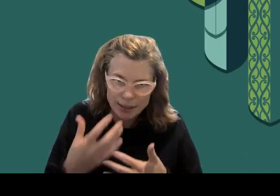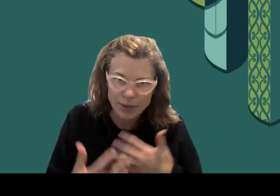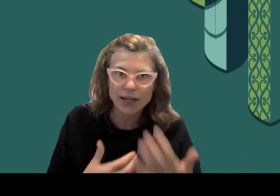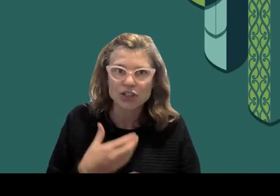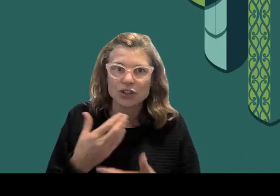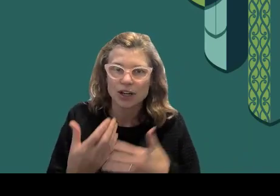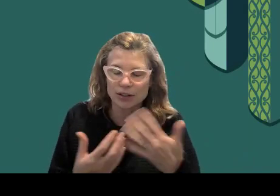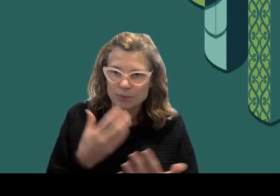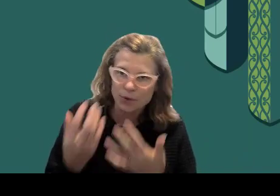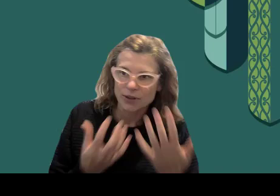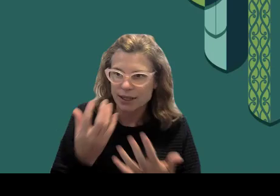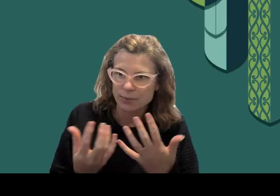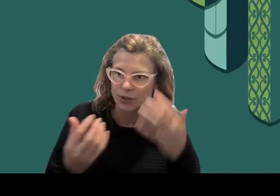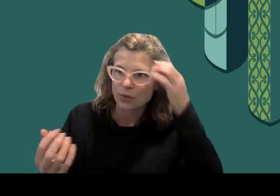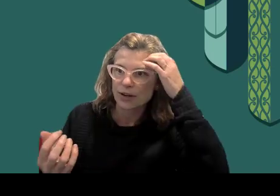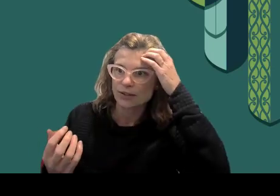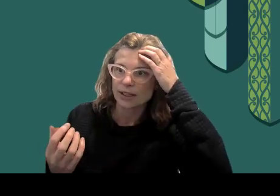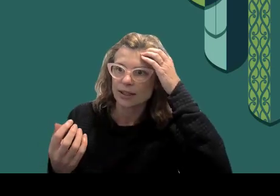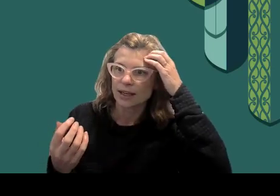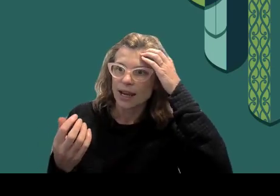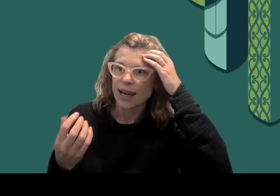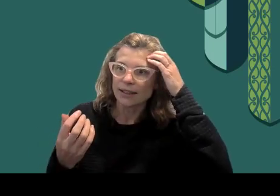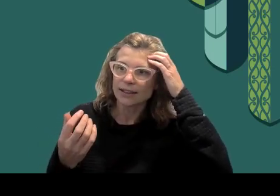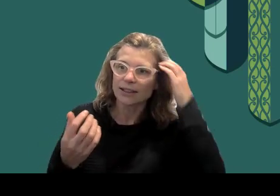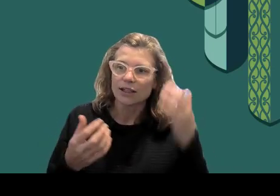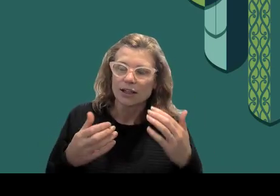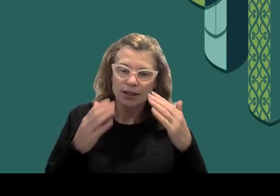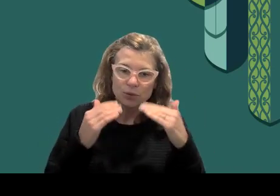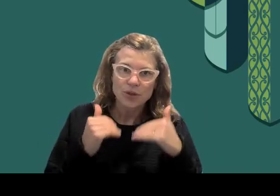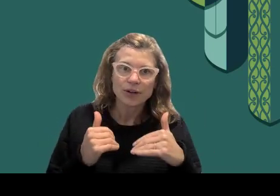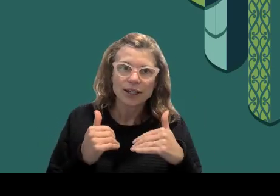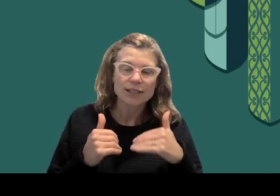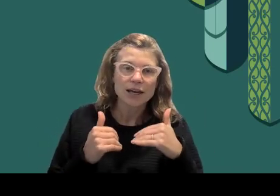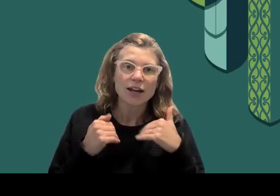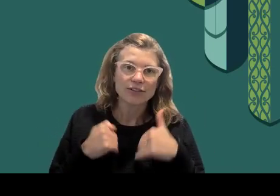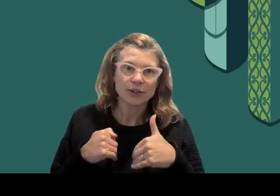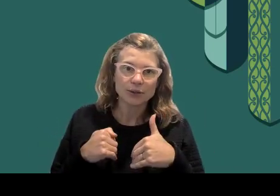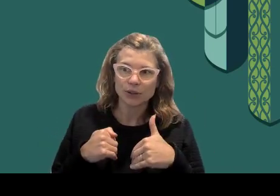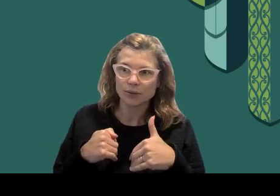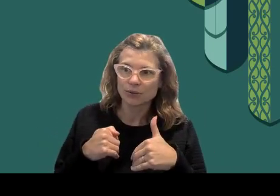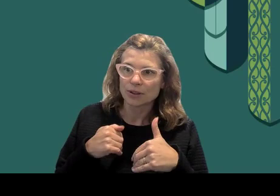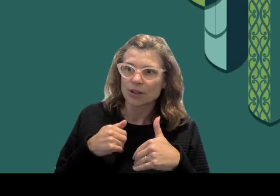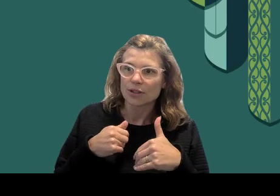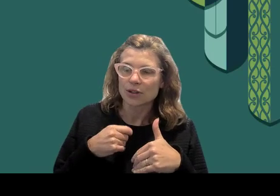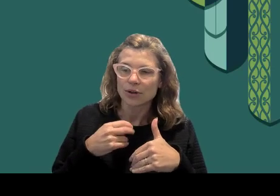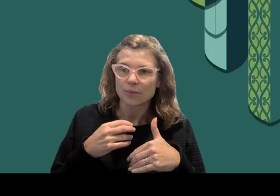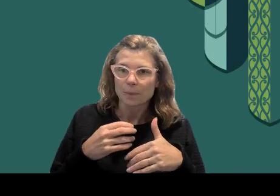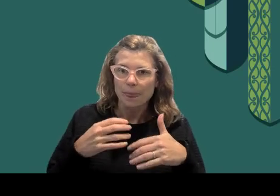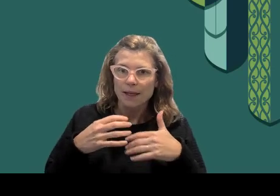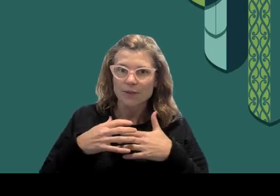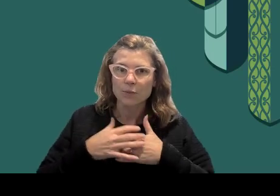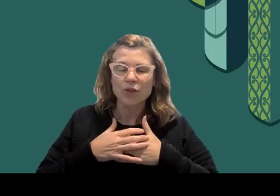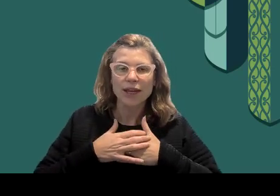you're on the same page and you're kind of on the same sort of wavelength. And then the level 3 is that I feel you.